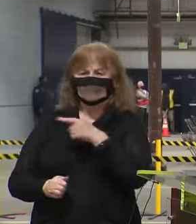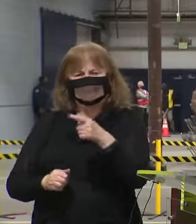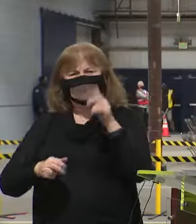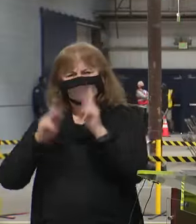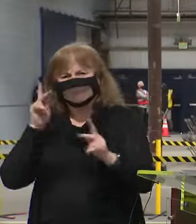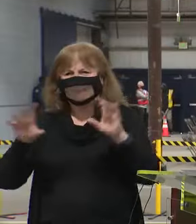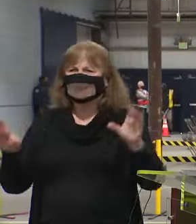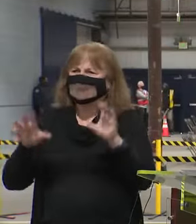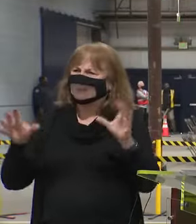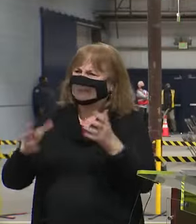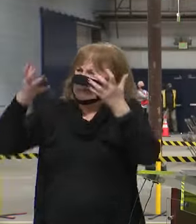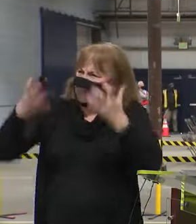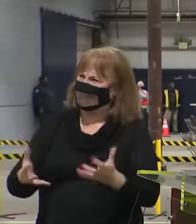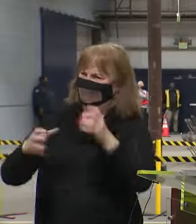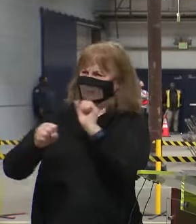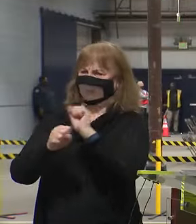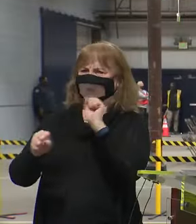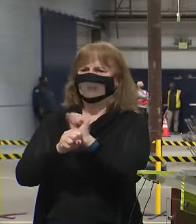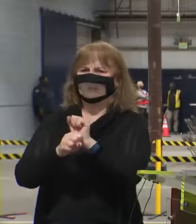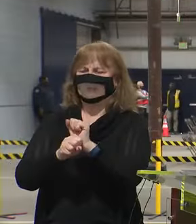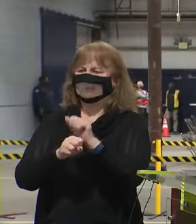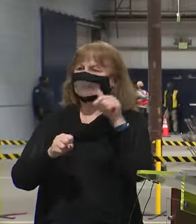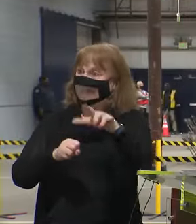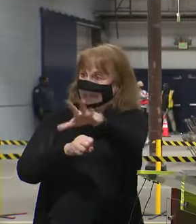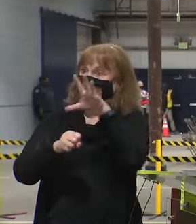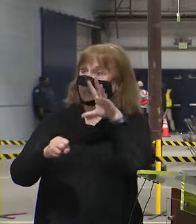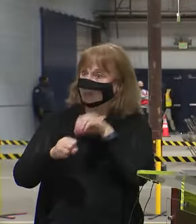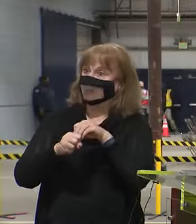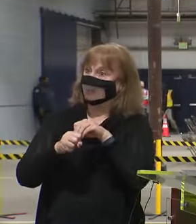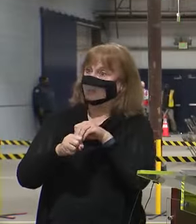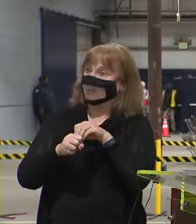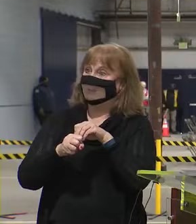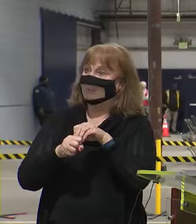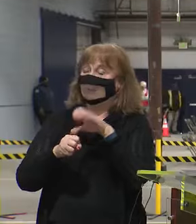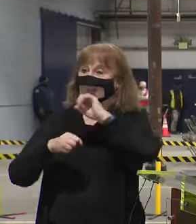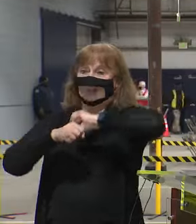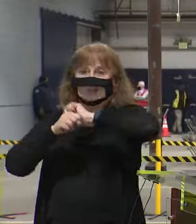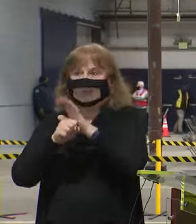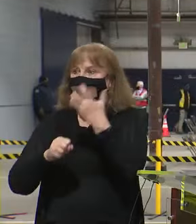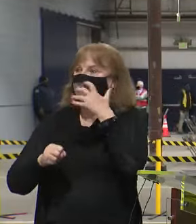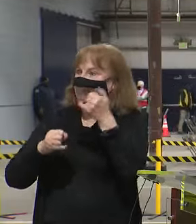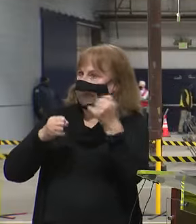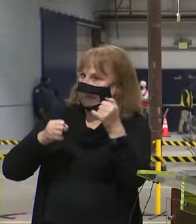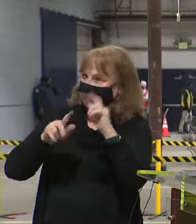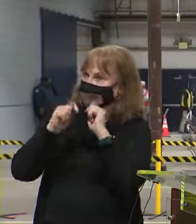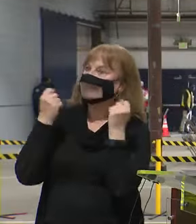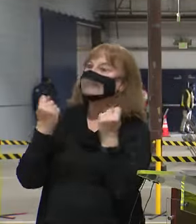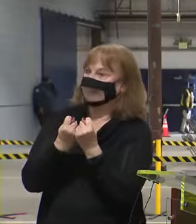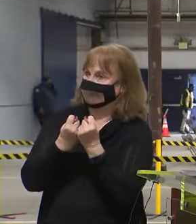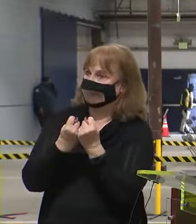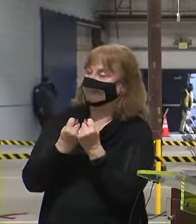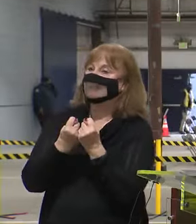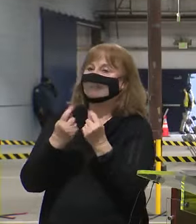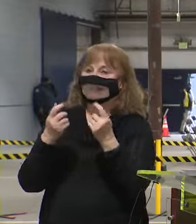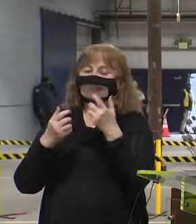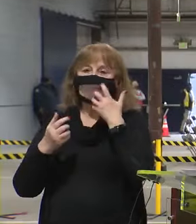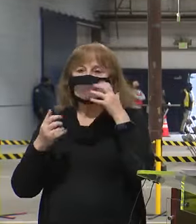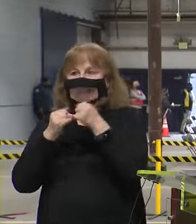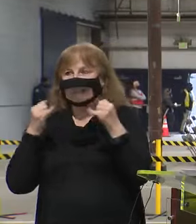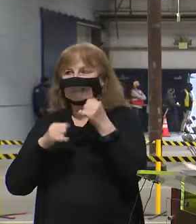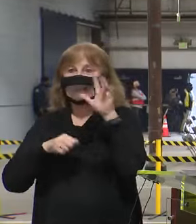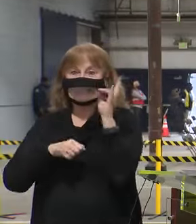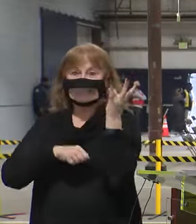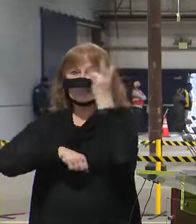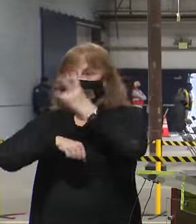ones who are doing the heavy lifting, and this includes the COVID hotline team manning the hotline